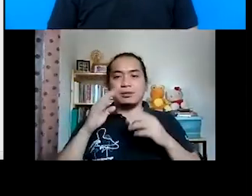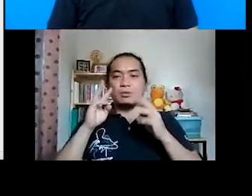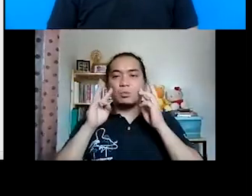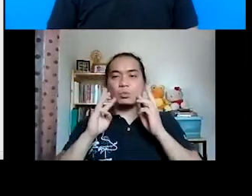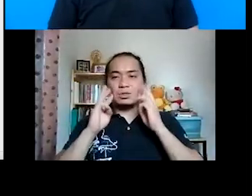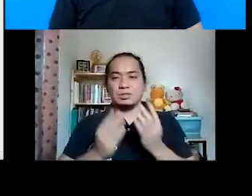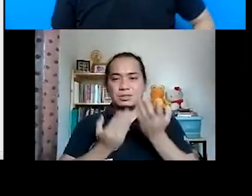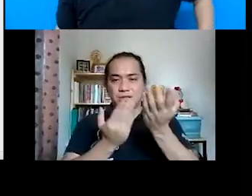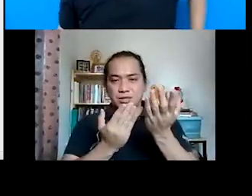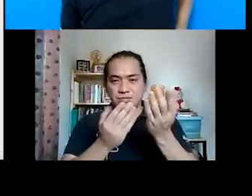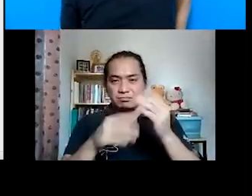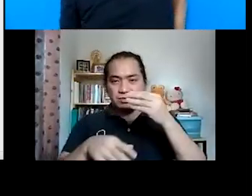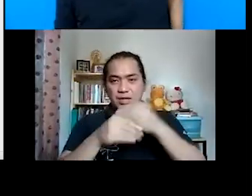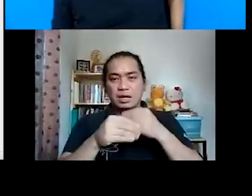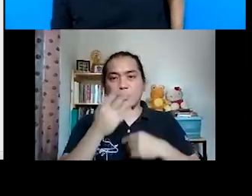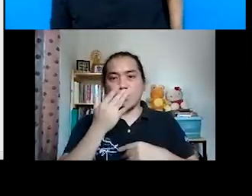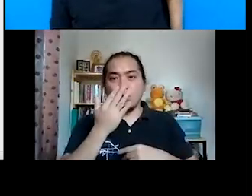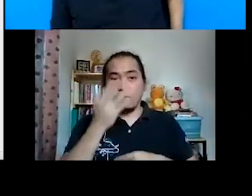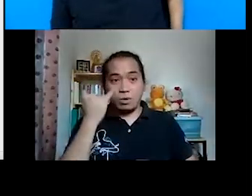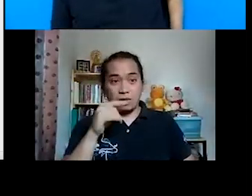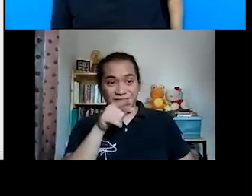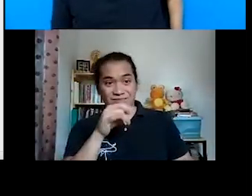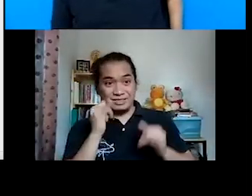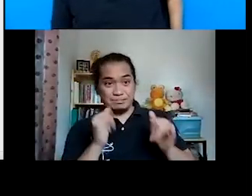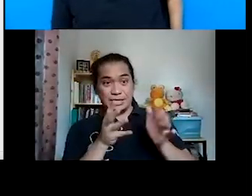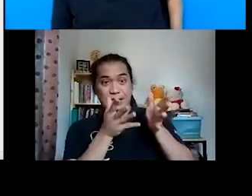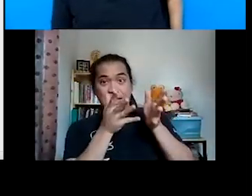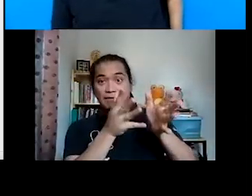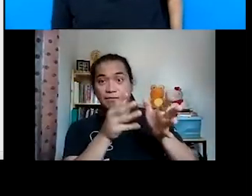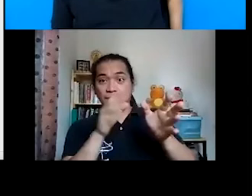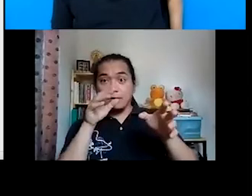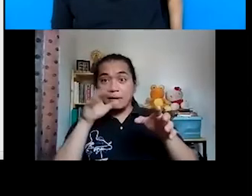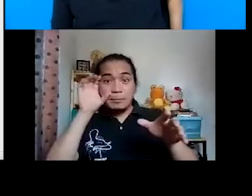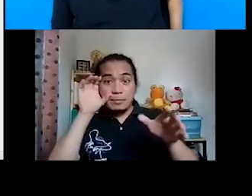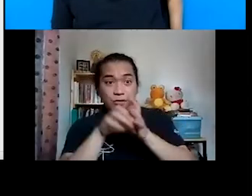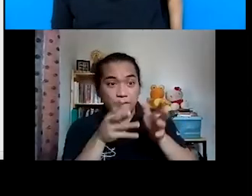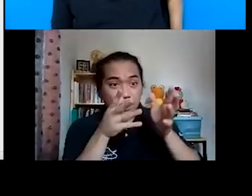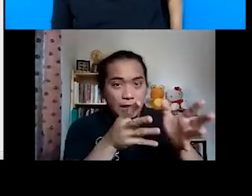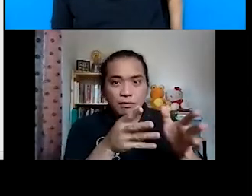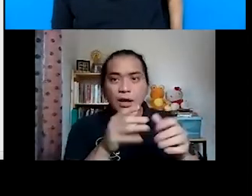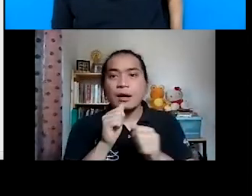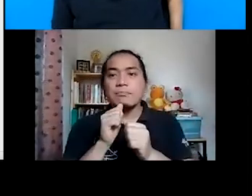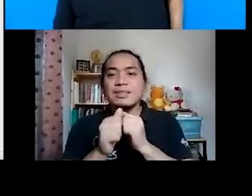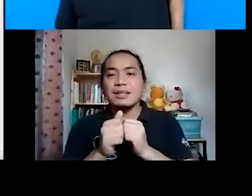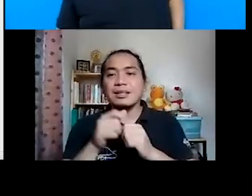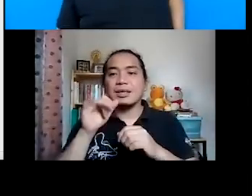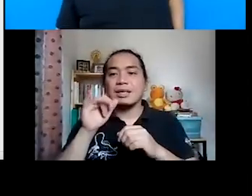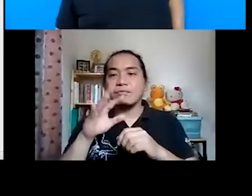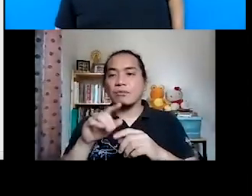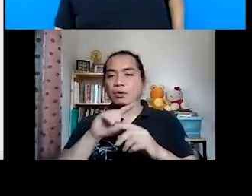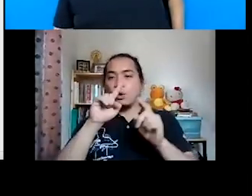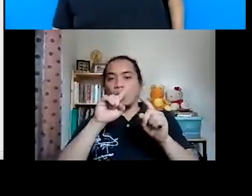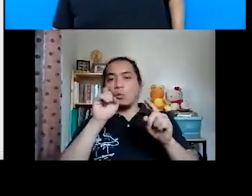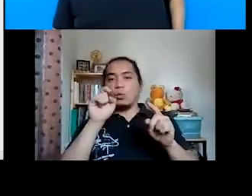So just need to get everybody in agreement here. Dr. Woody suggested that we either leave it as is